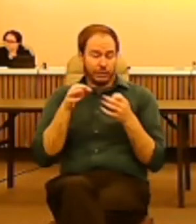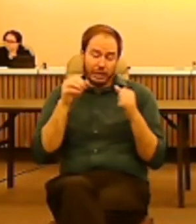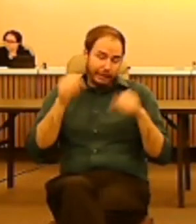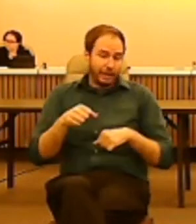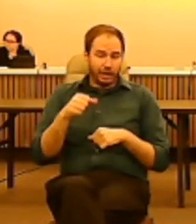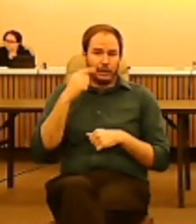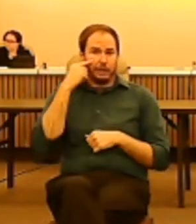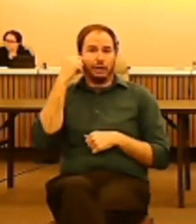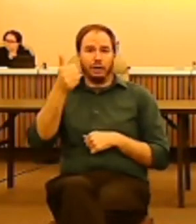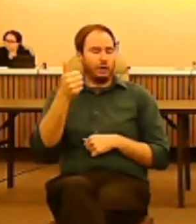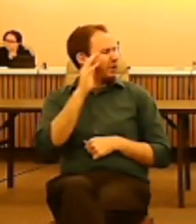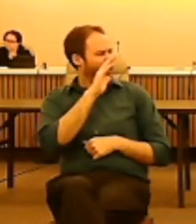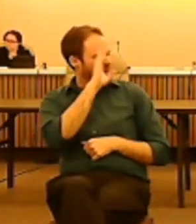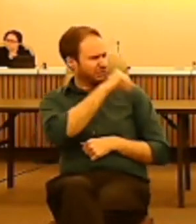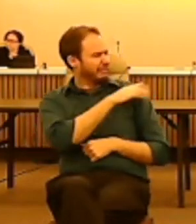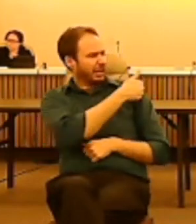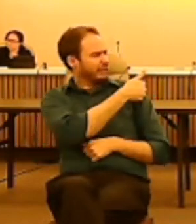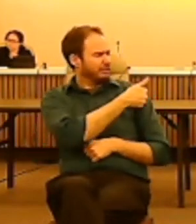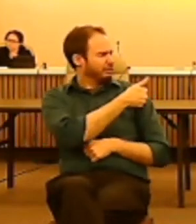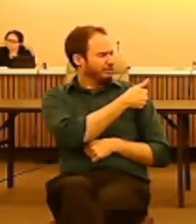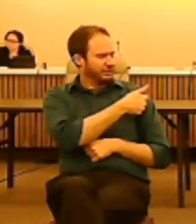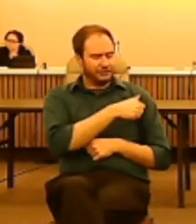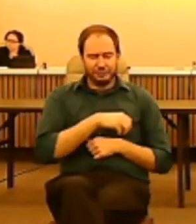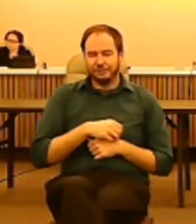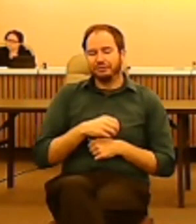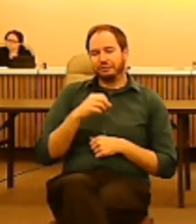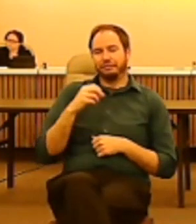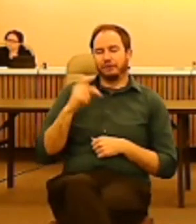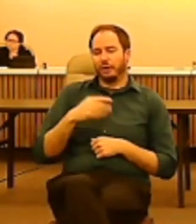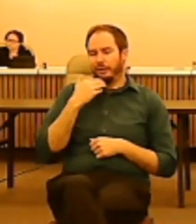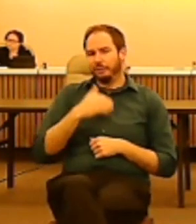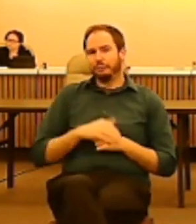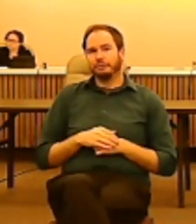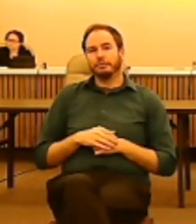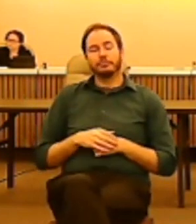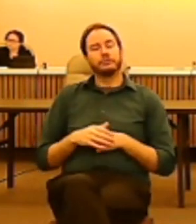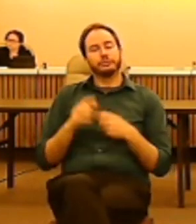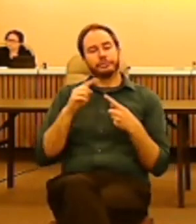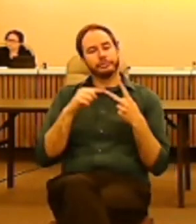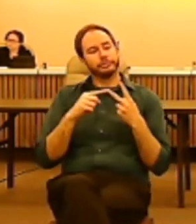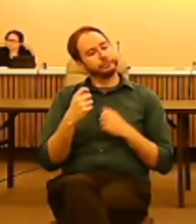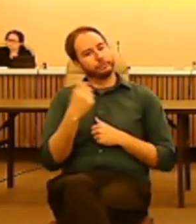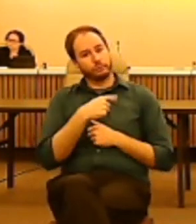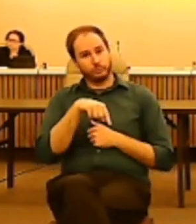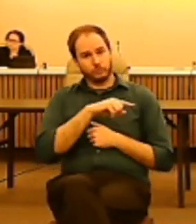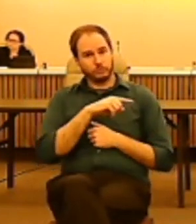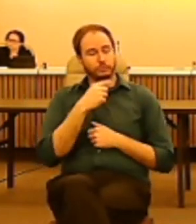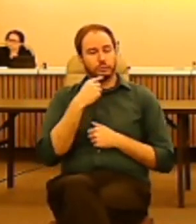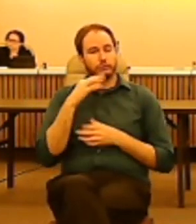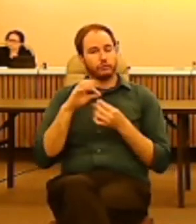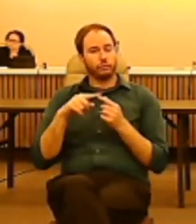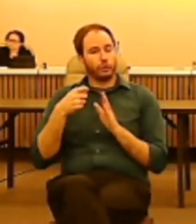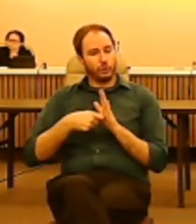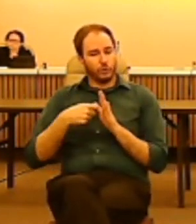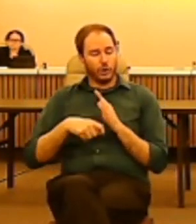you're welcome to. Okay, he says I'm doing a fine job. Okay, so my other question is, like you were saying about the cost,